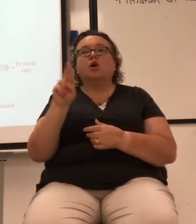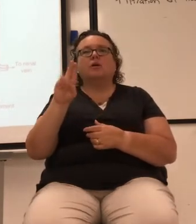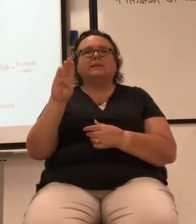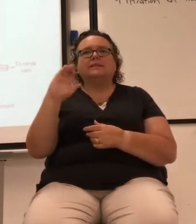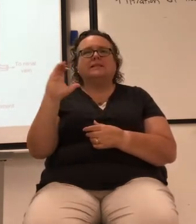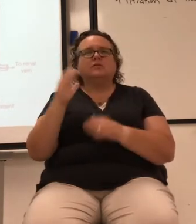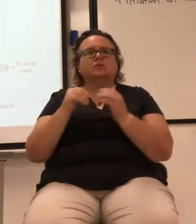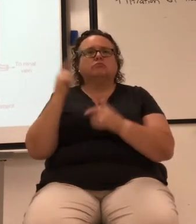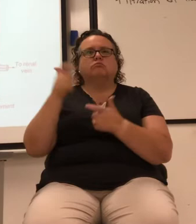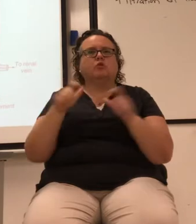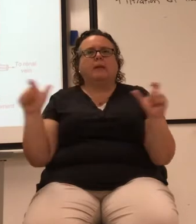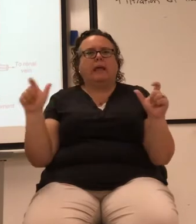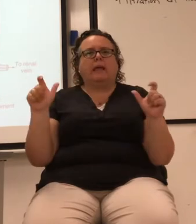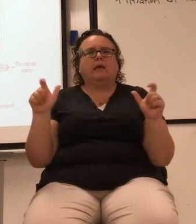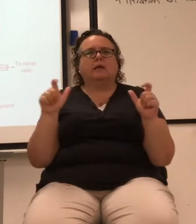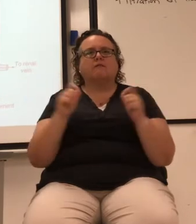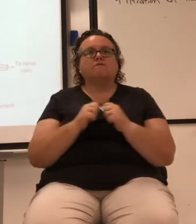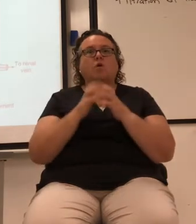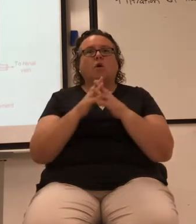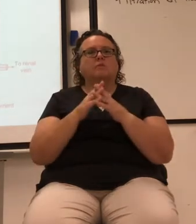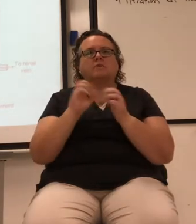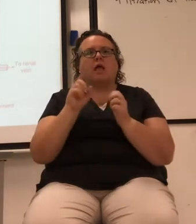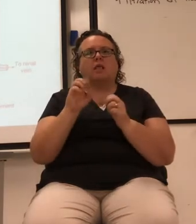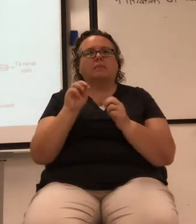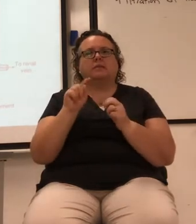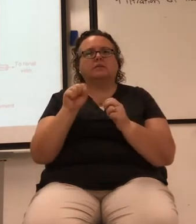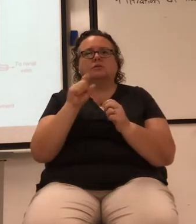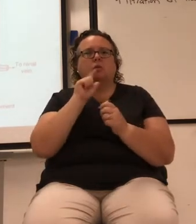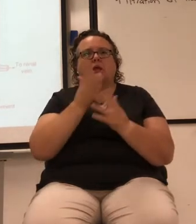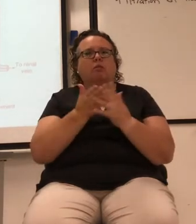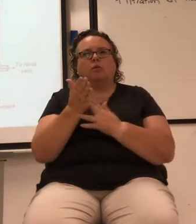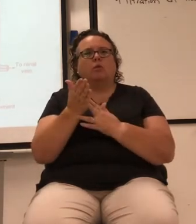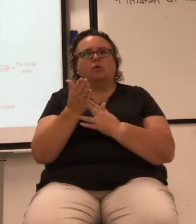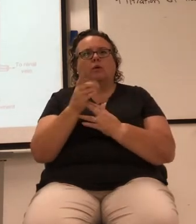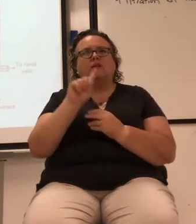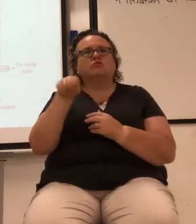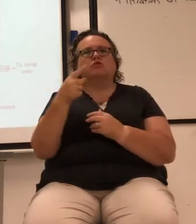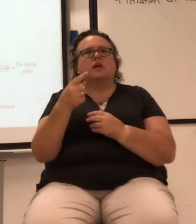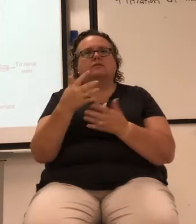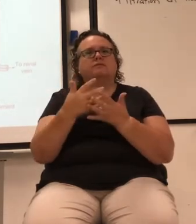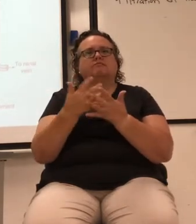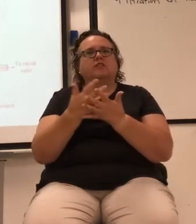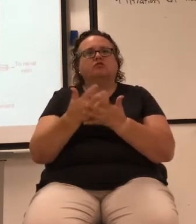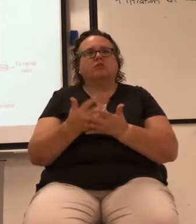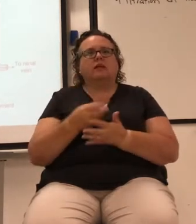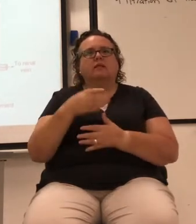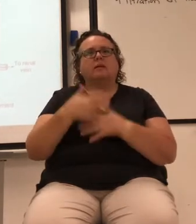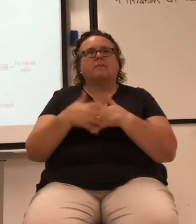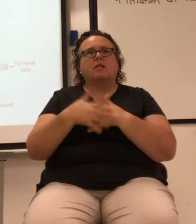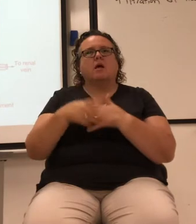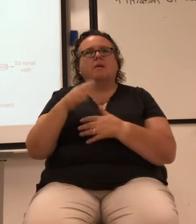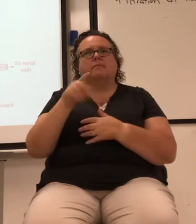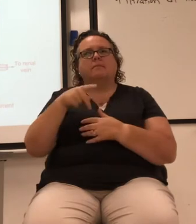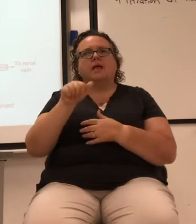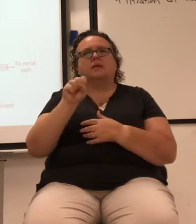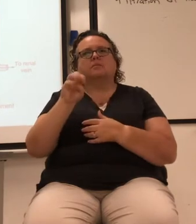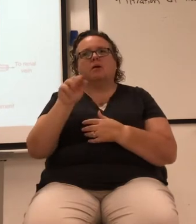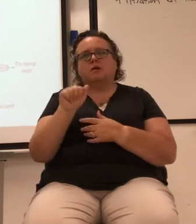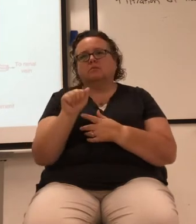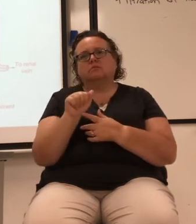too big. Formed elements don't get through. Pretty much just filtering out the blood plasma here to this proximal tubule.